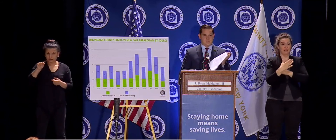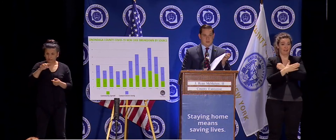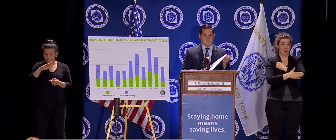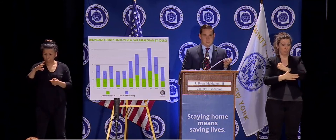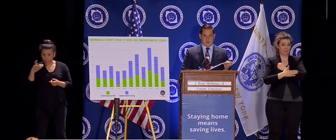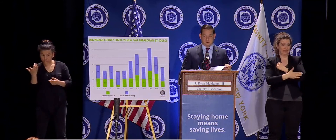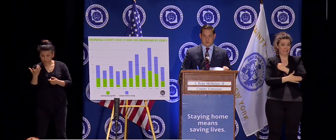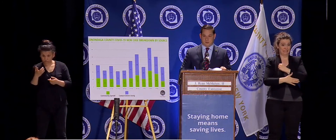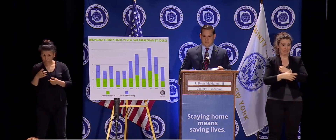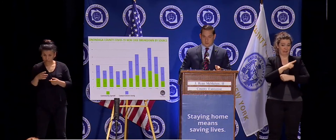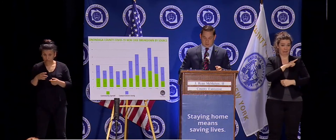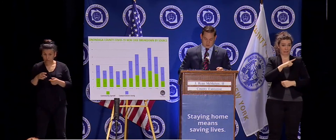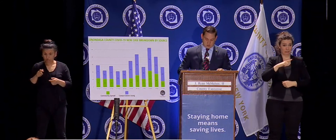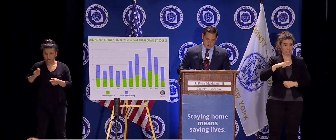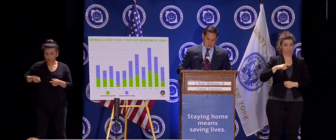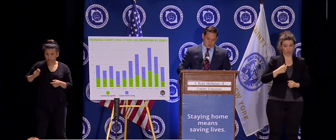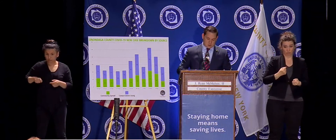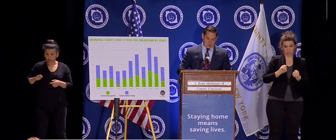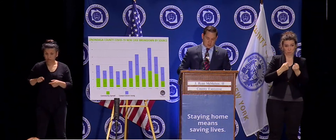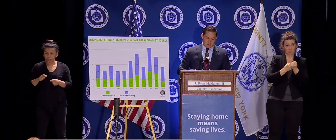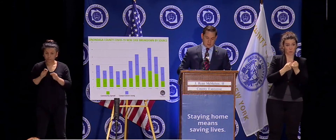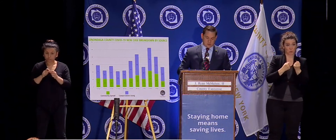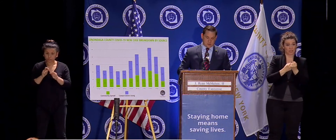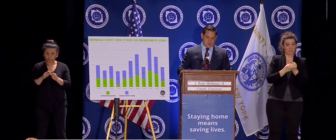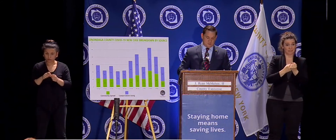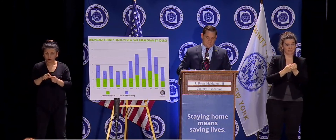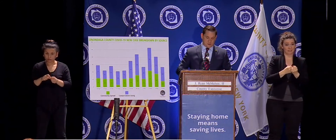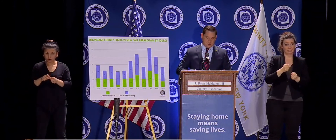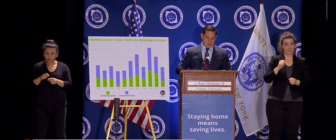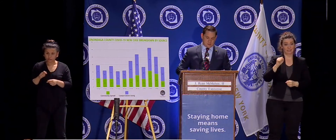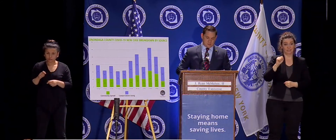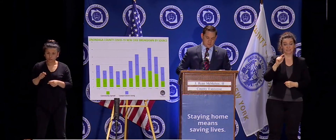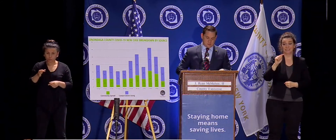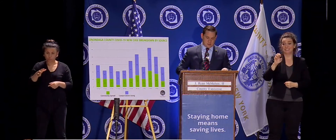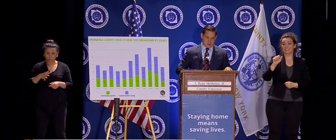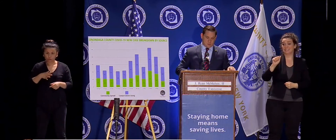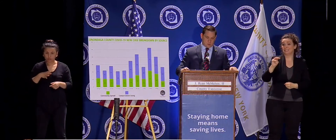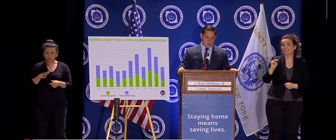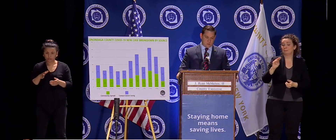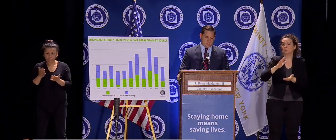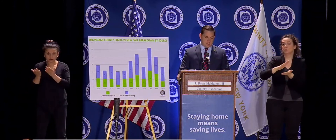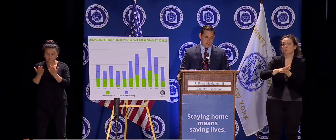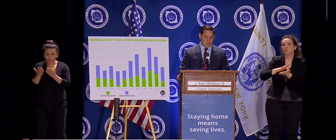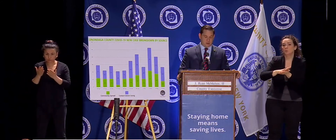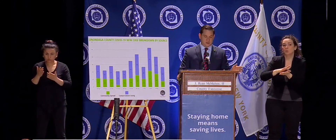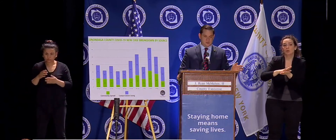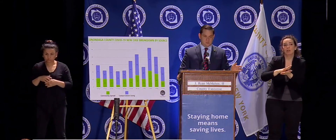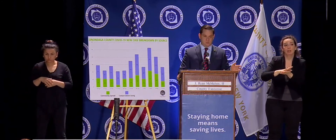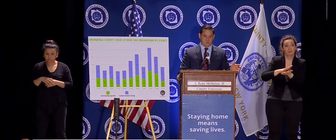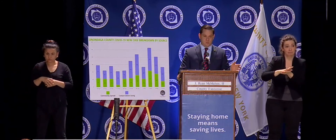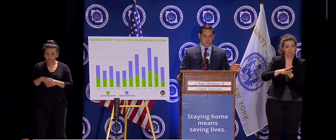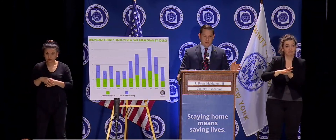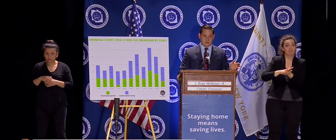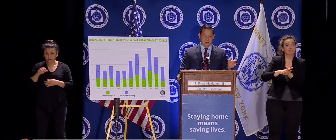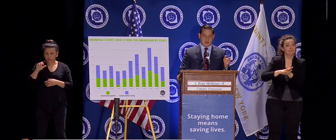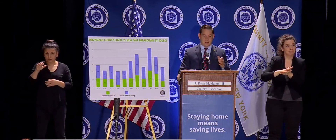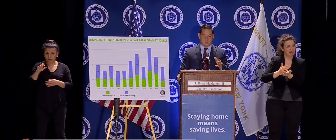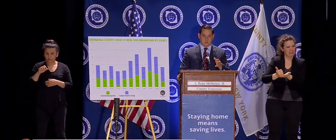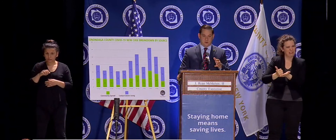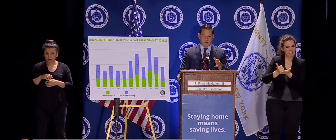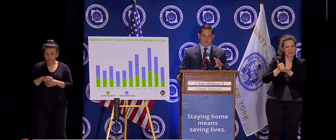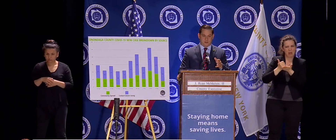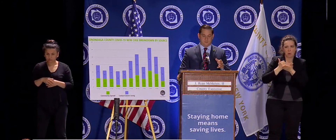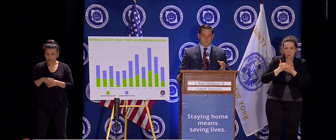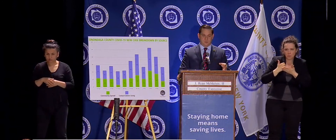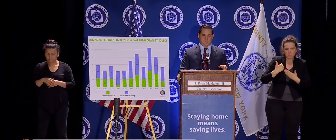today. Strategic initiative that will help us get into